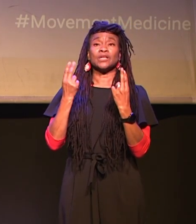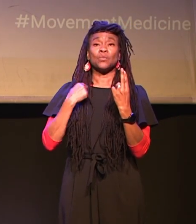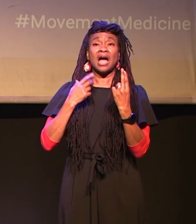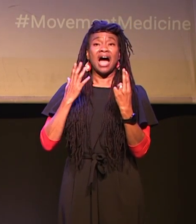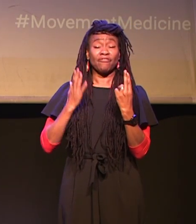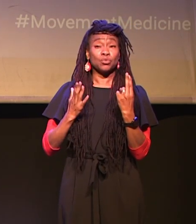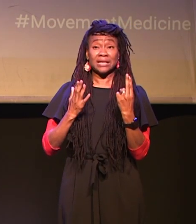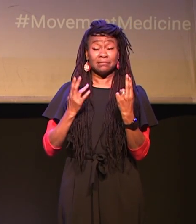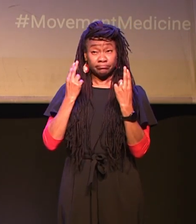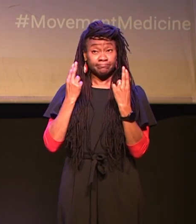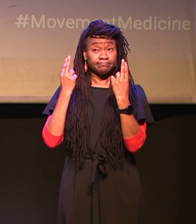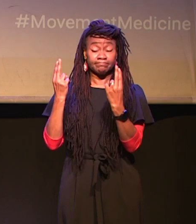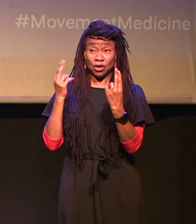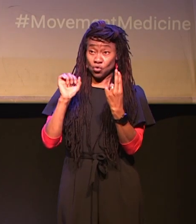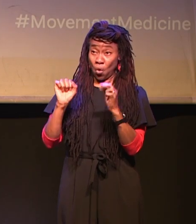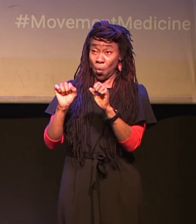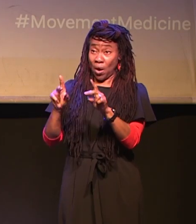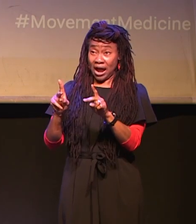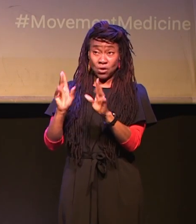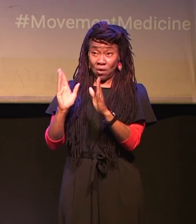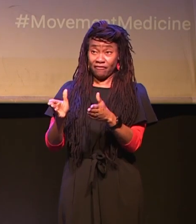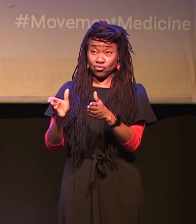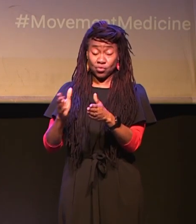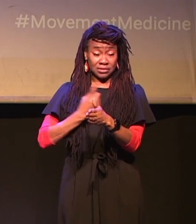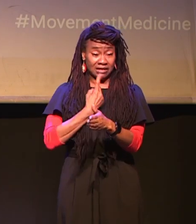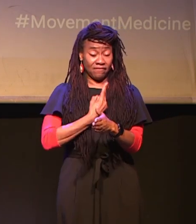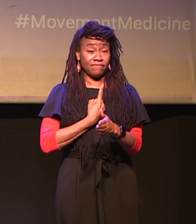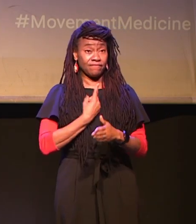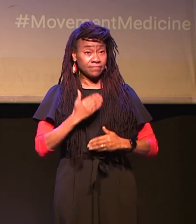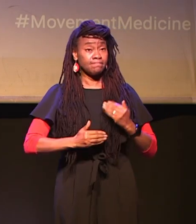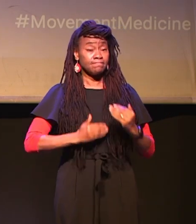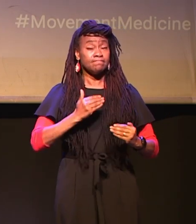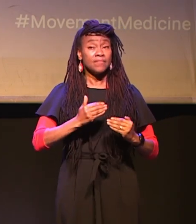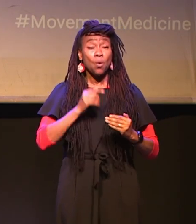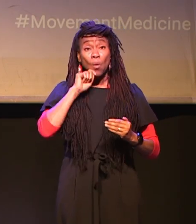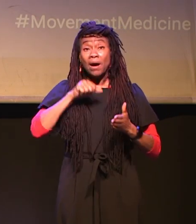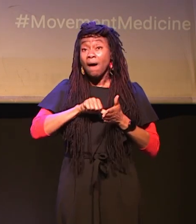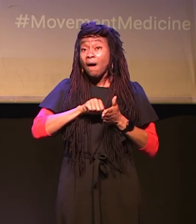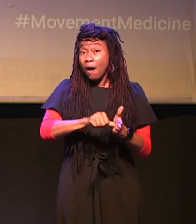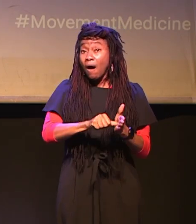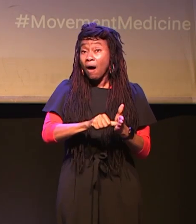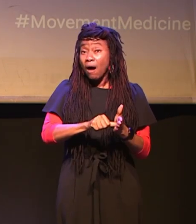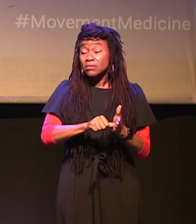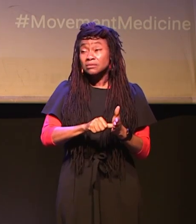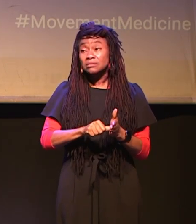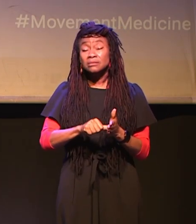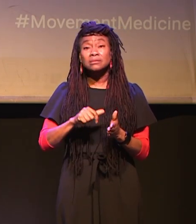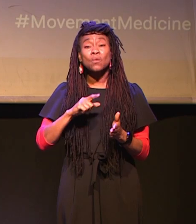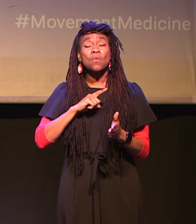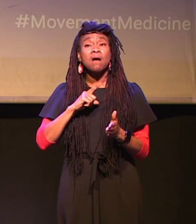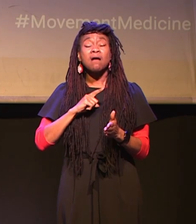And it's going to be hard because there's, it's like the myth making,